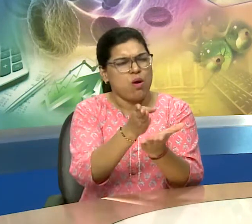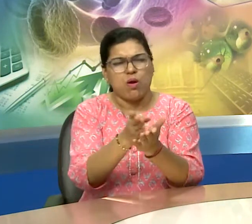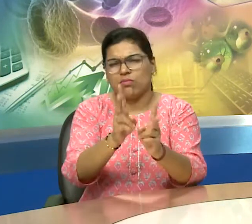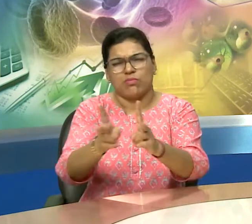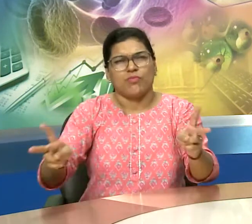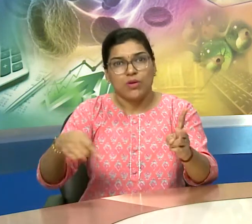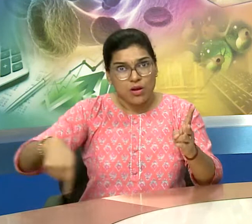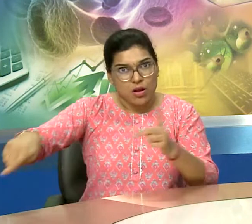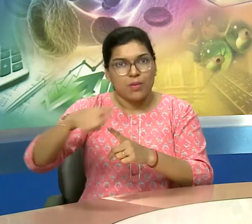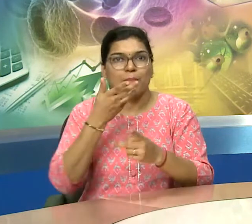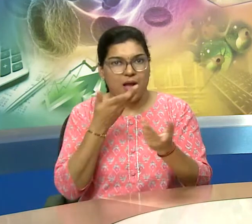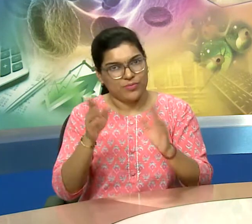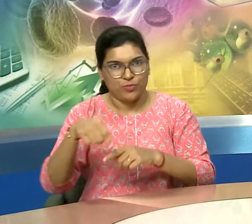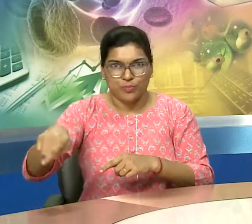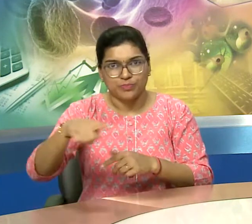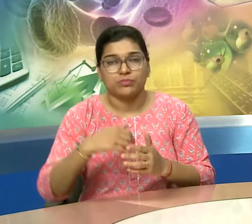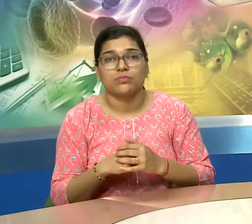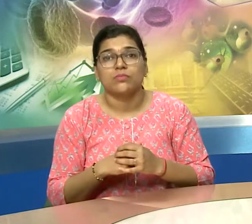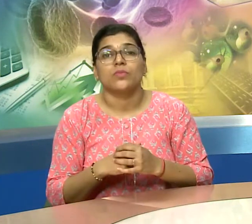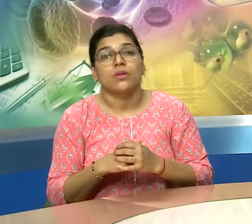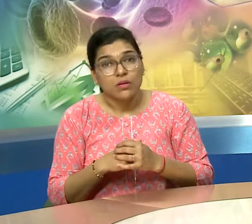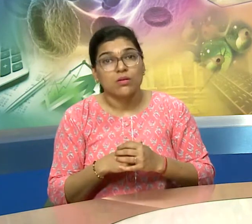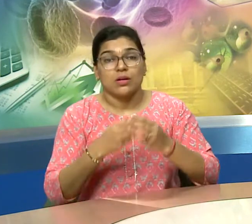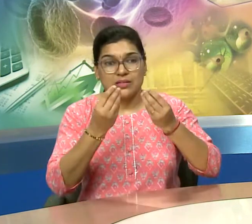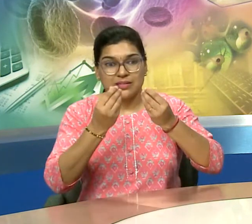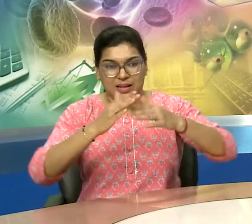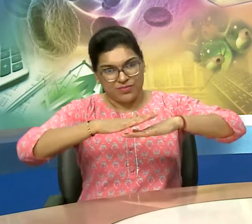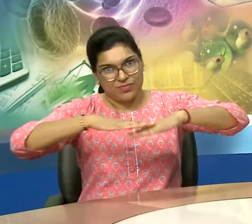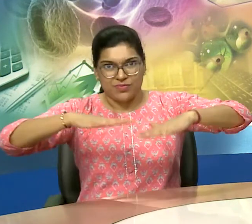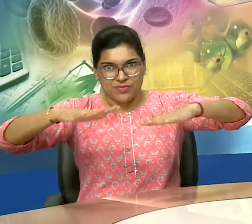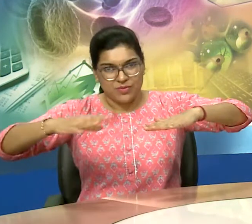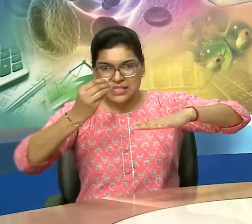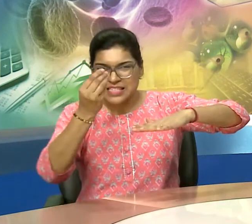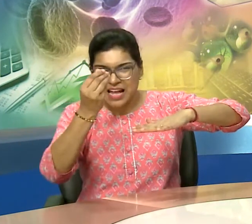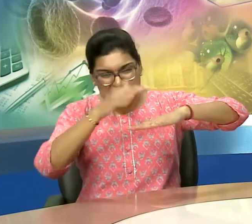and also flow into rivers, and we also get water from lakes